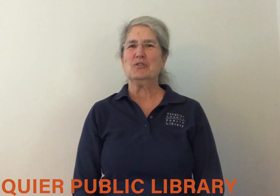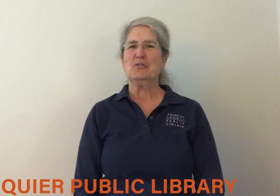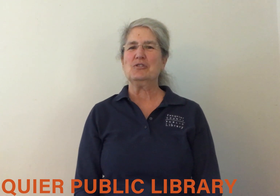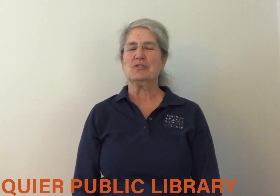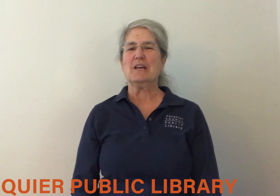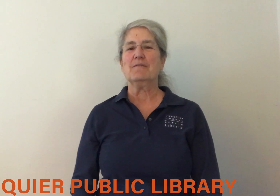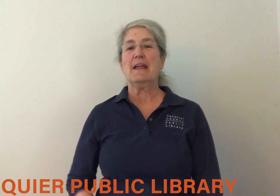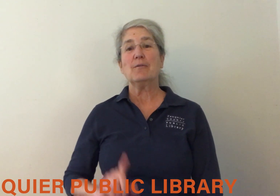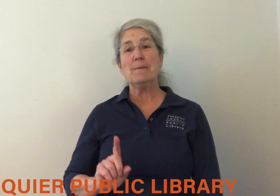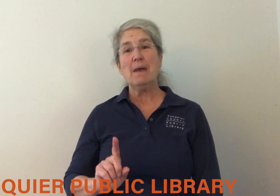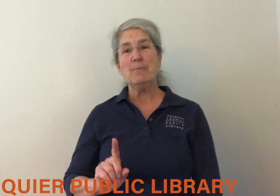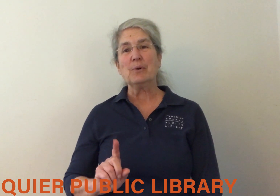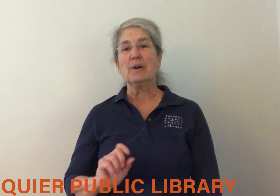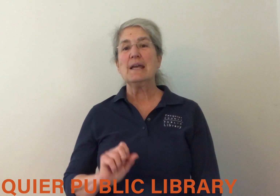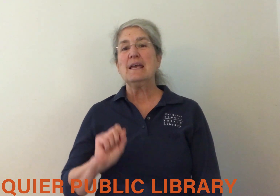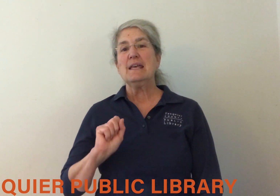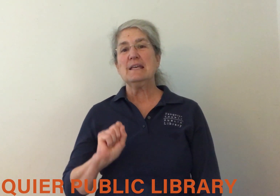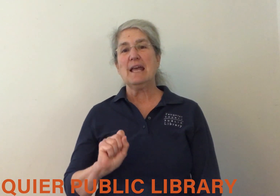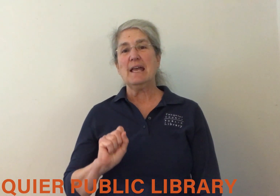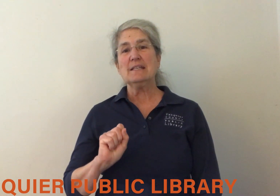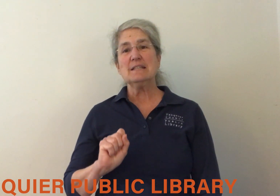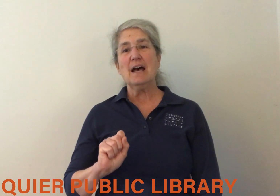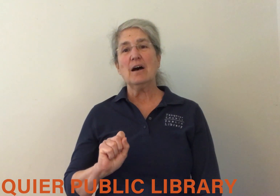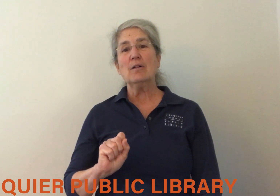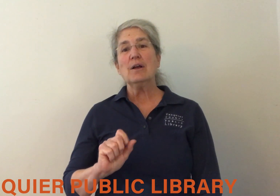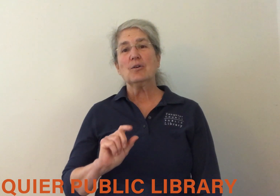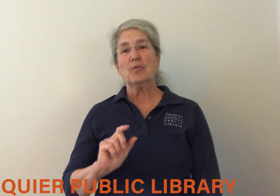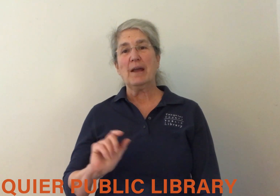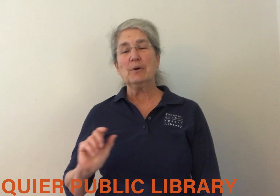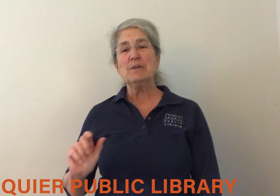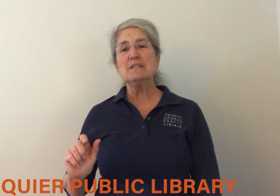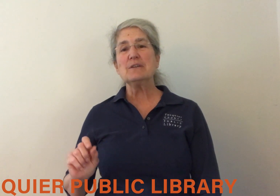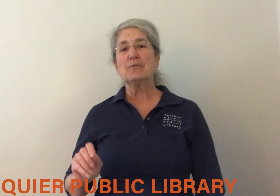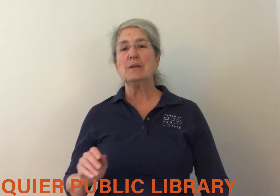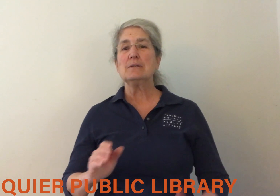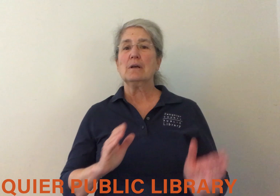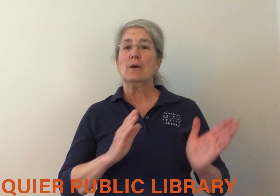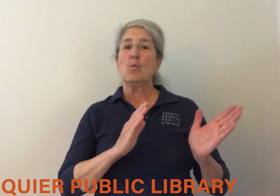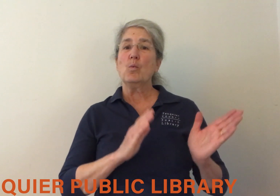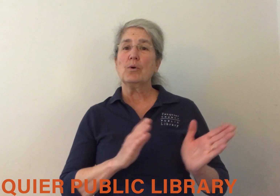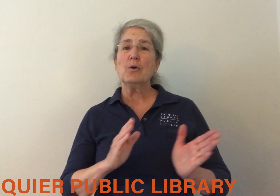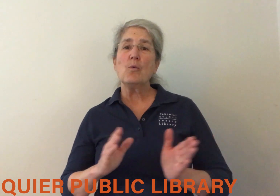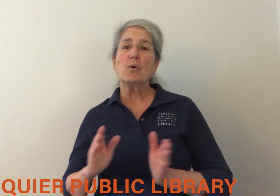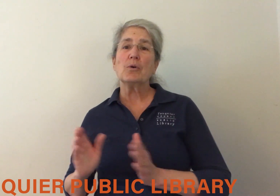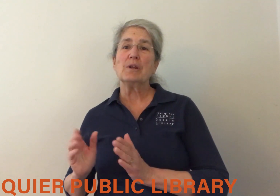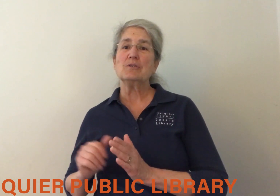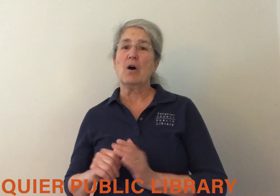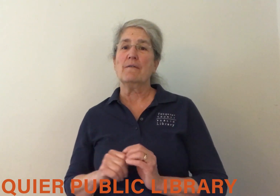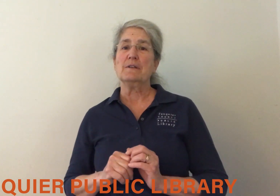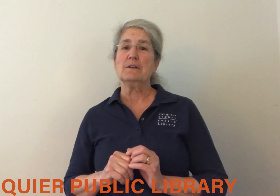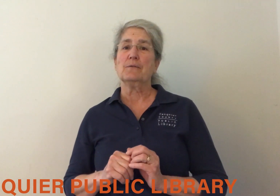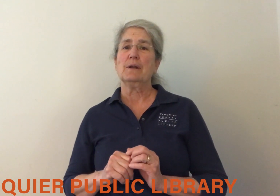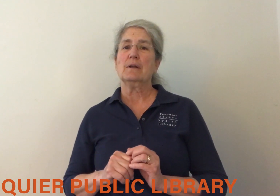introduce yourself. Now remember, in ASL, grammar is different, word order is often different.